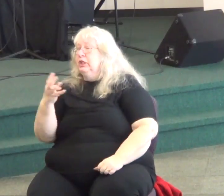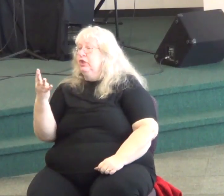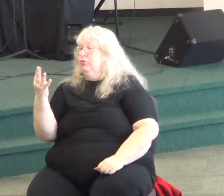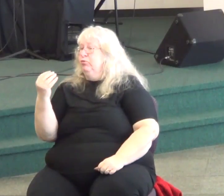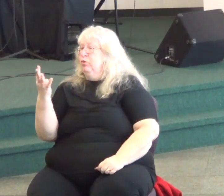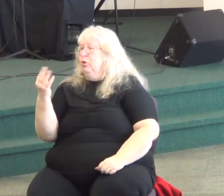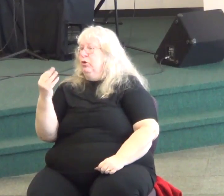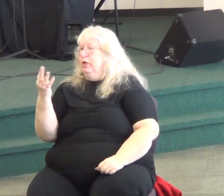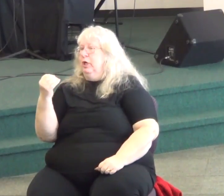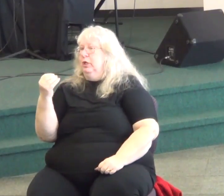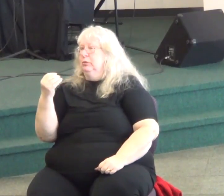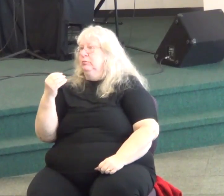ago.